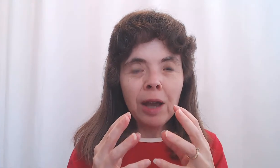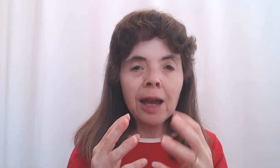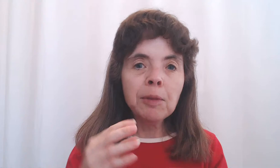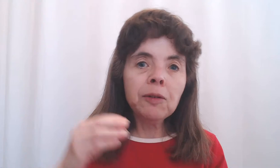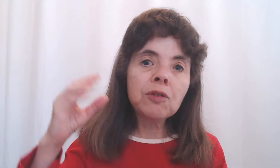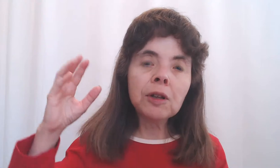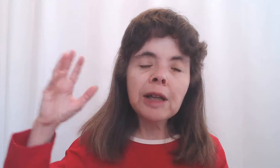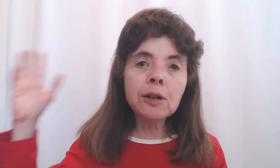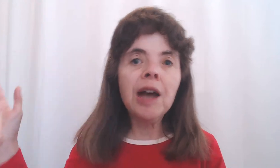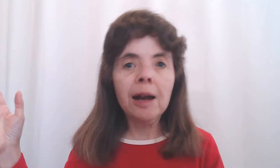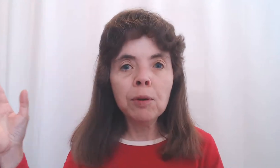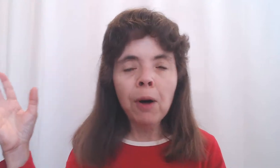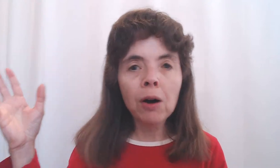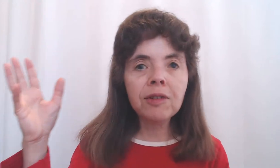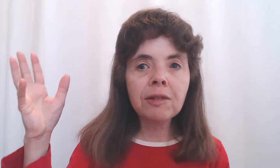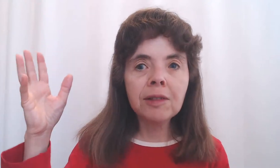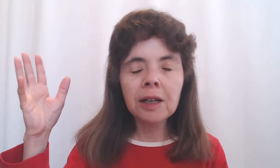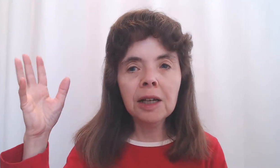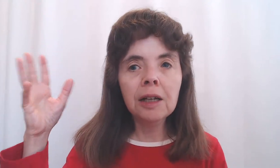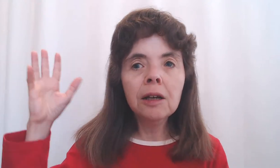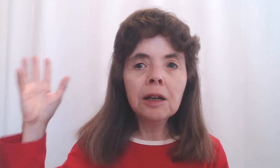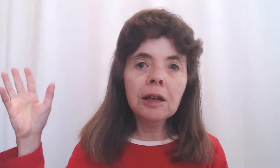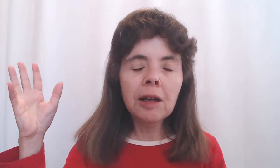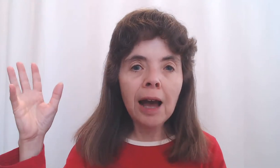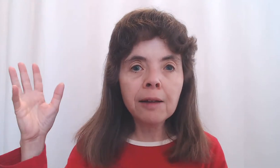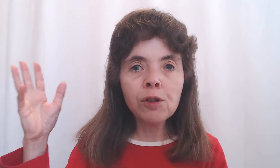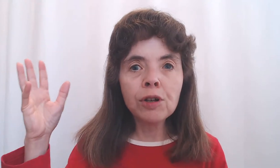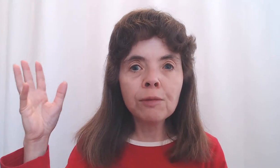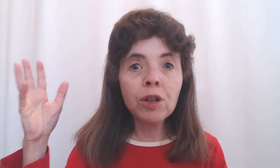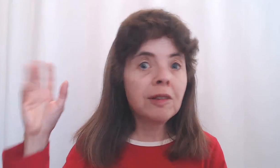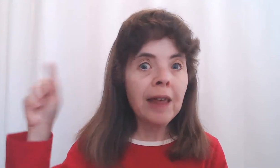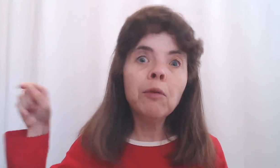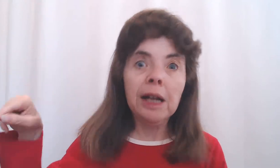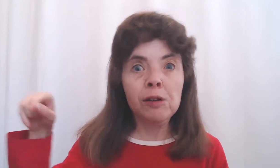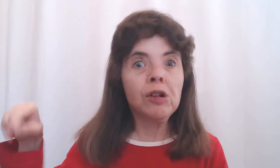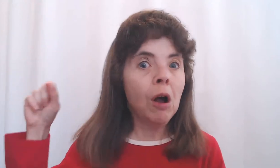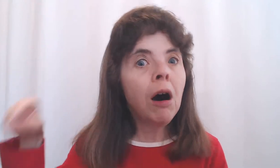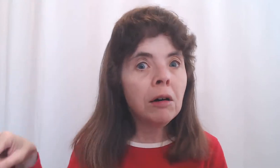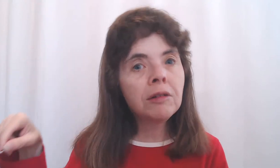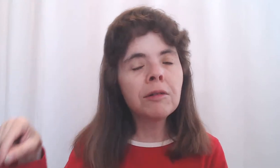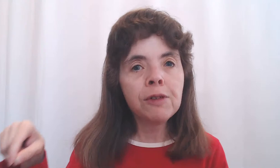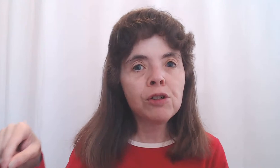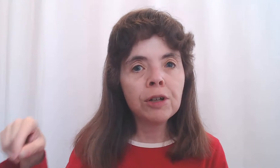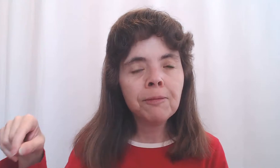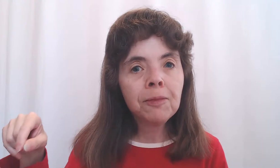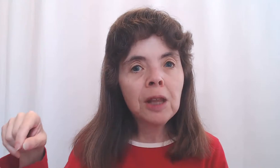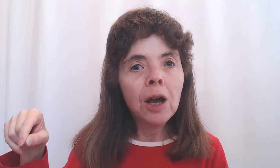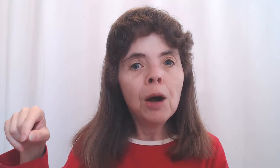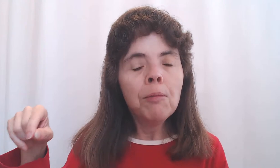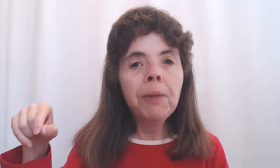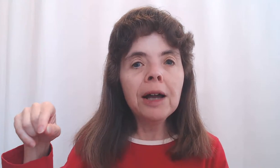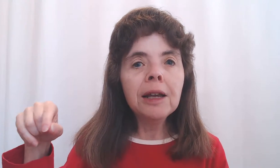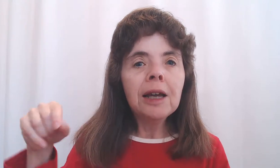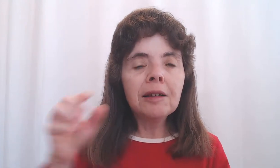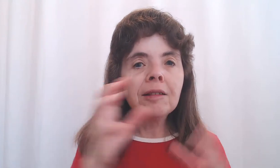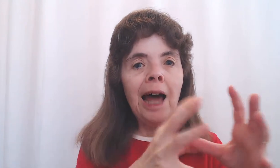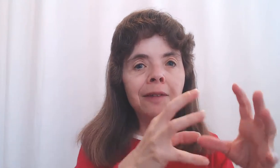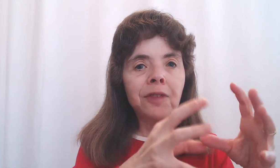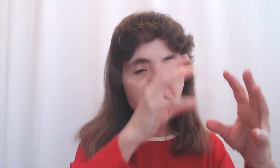okay? I mean, there's a later time when Paul says that he had a vision of Jesus. That one he actually calls a vision. But it's not this,